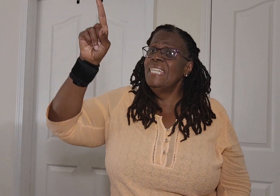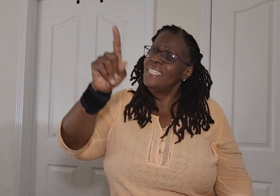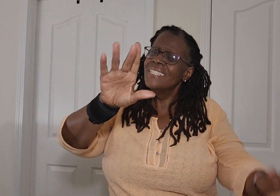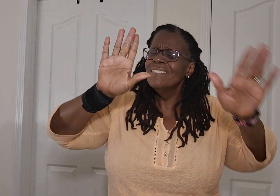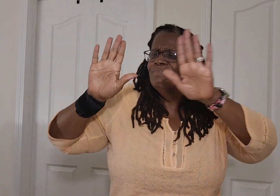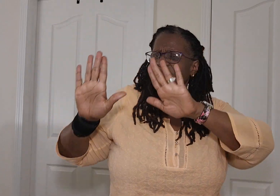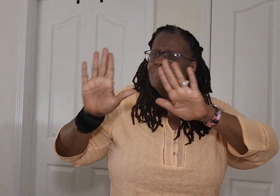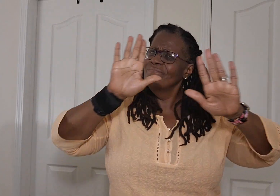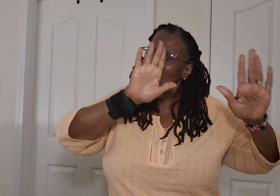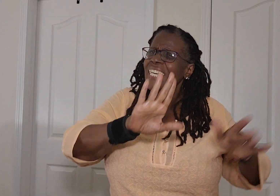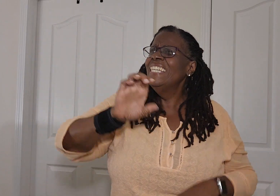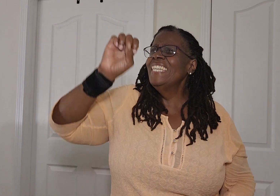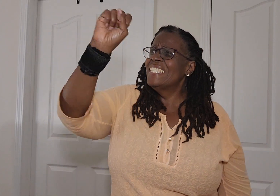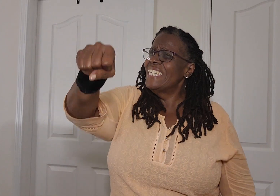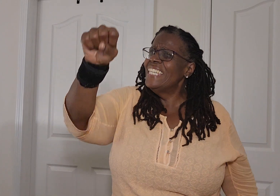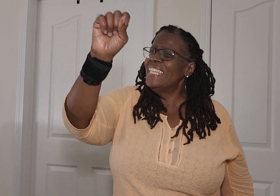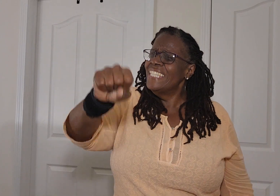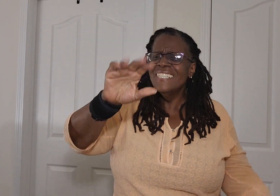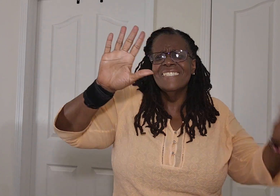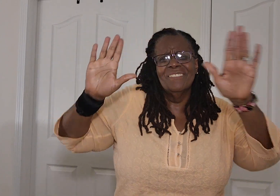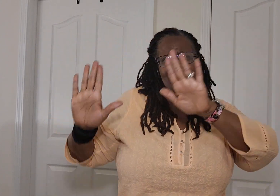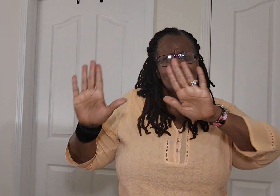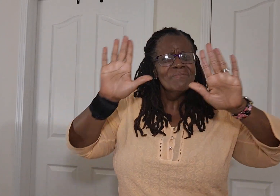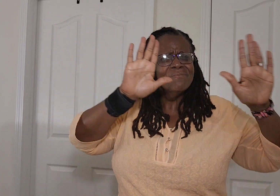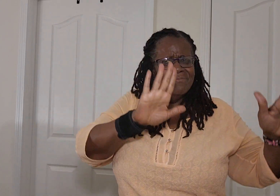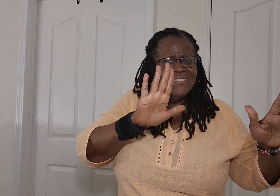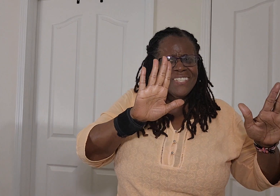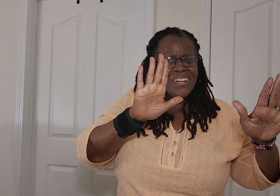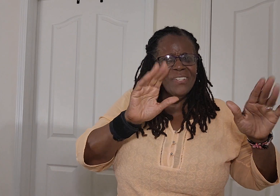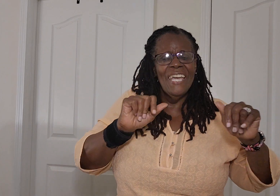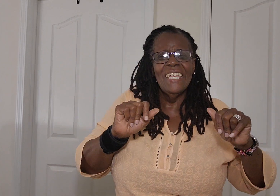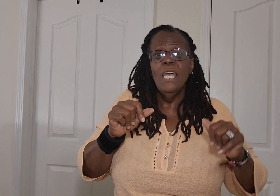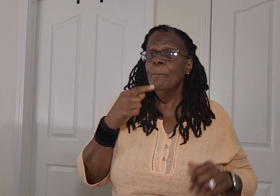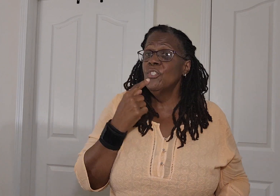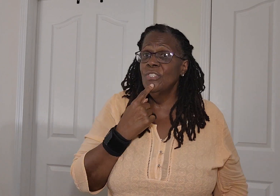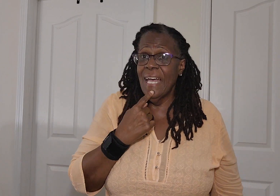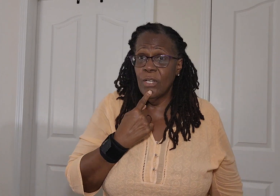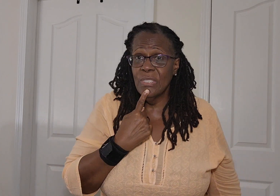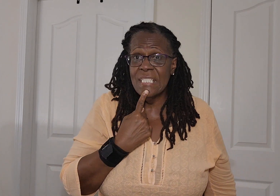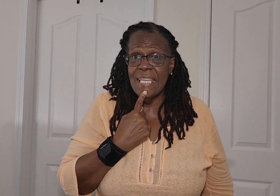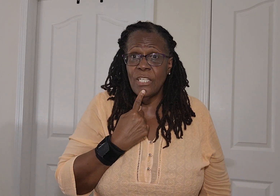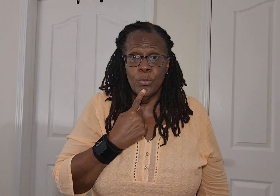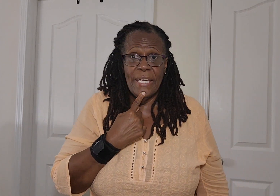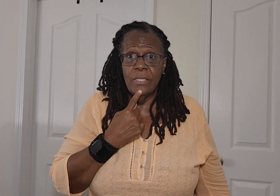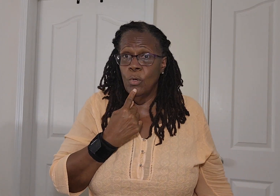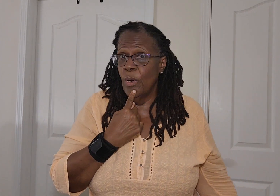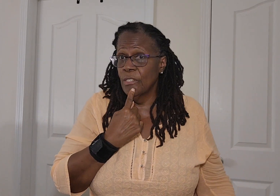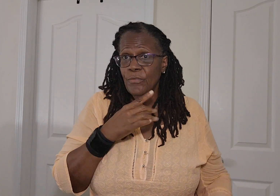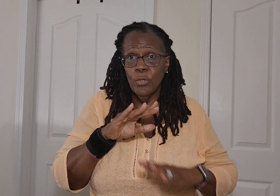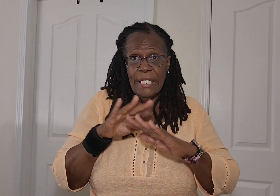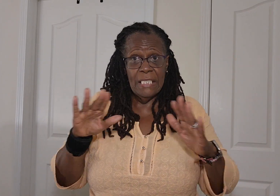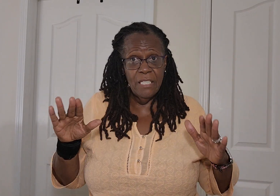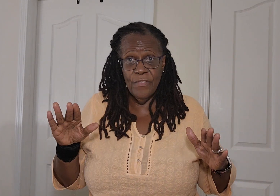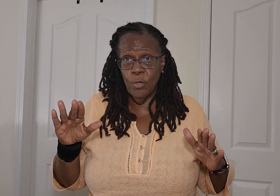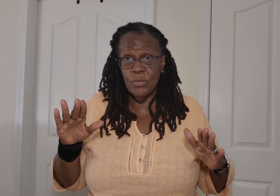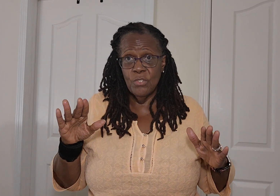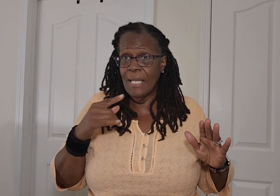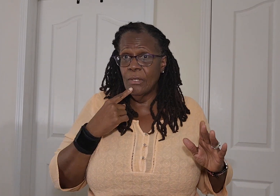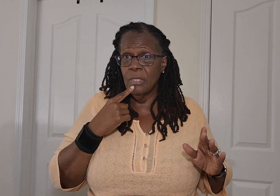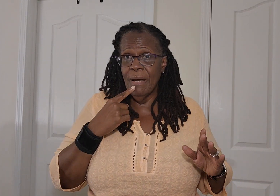is, yes, he is, okay? But you're not going to say great or wonderful or any of those. You're not going to mouth